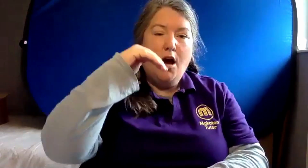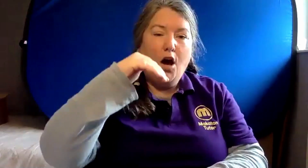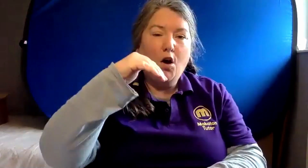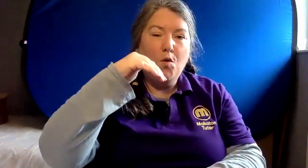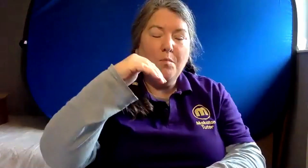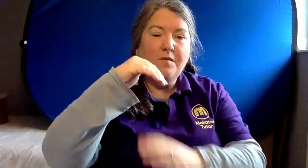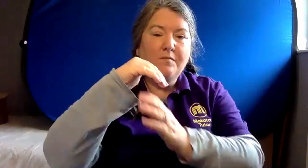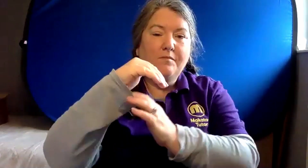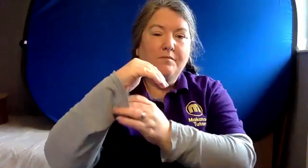Home.